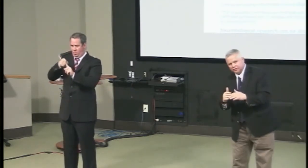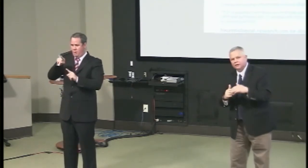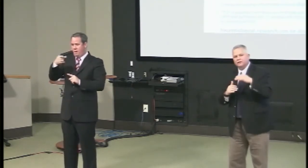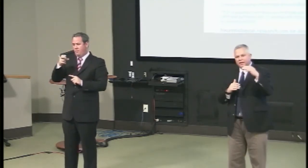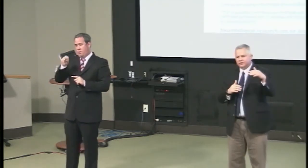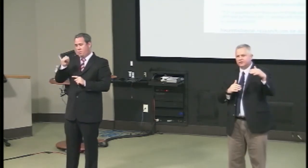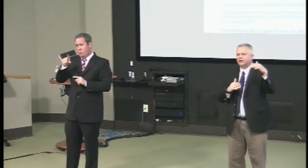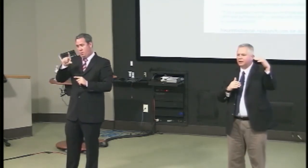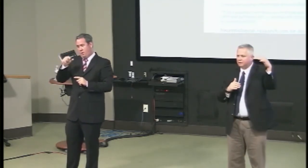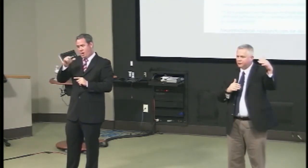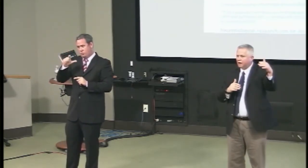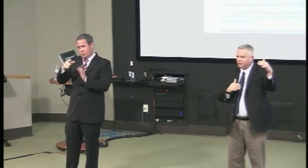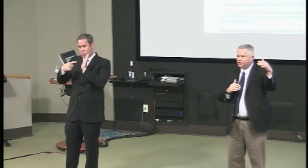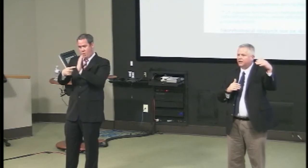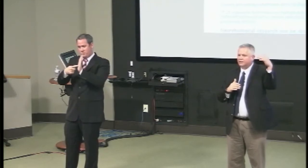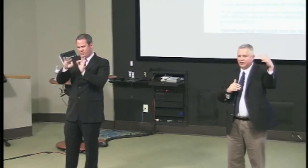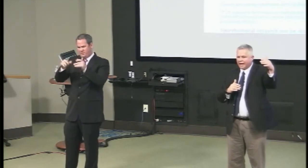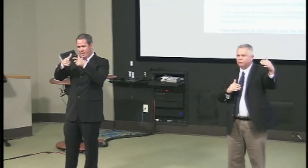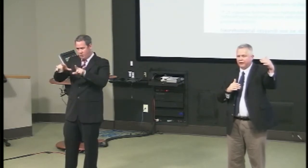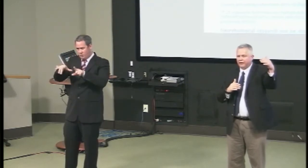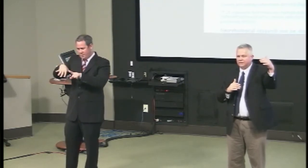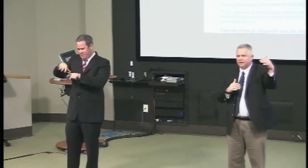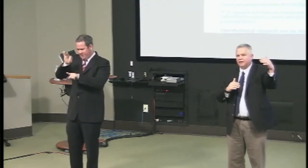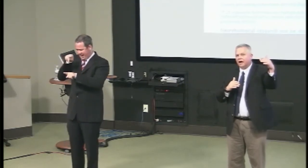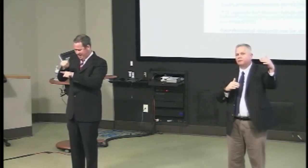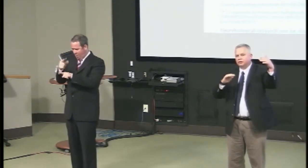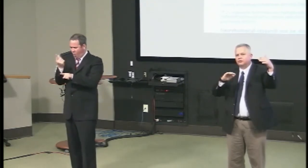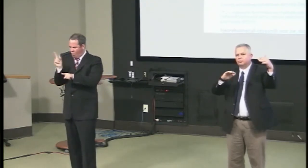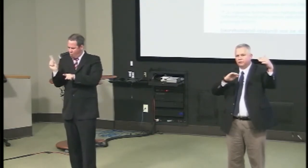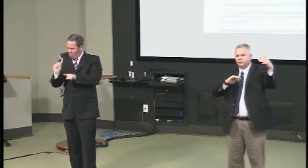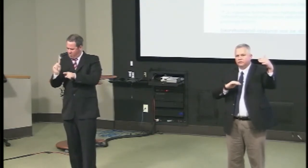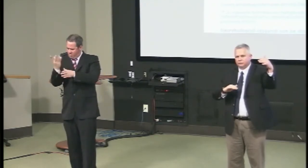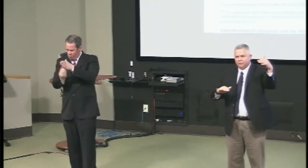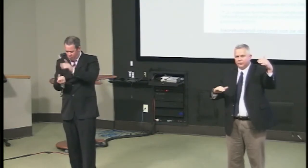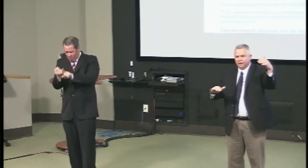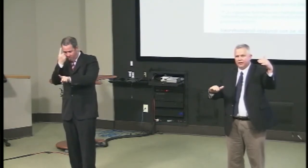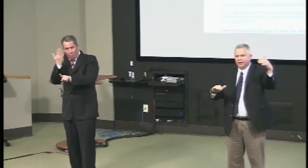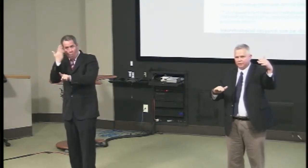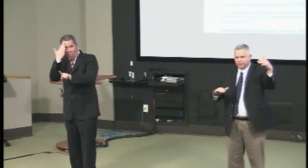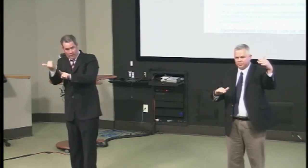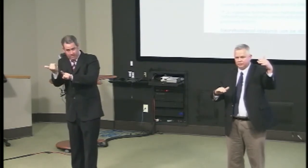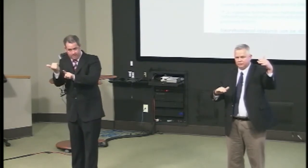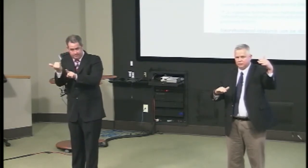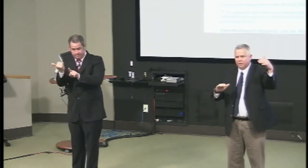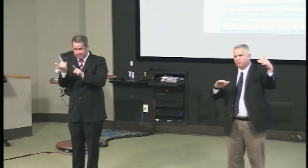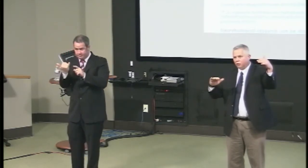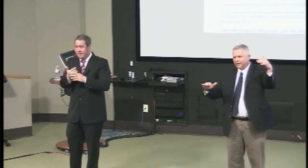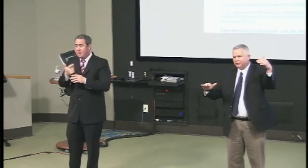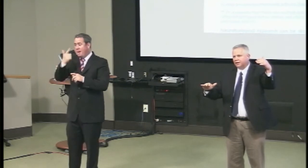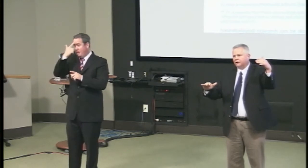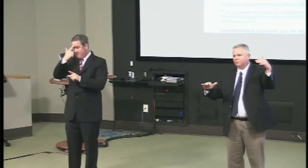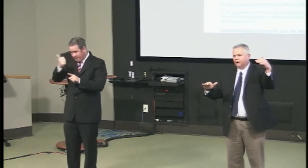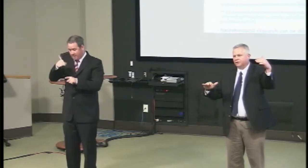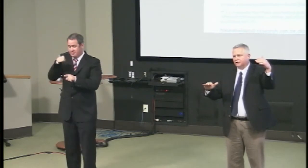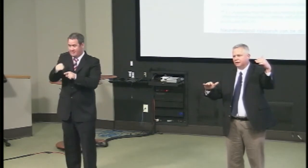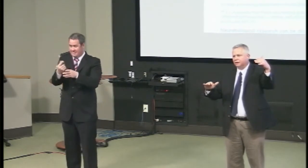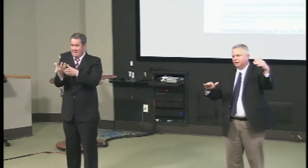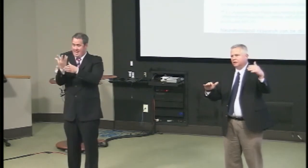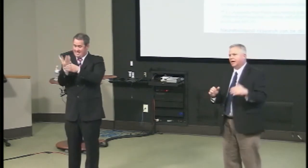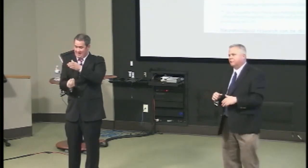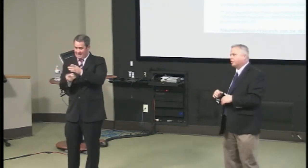is, the deficit in phonology is language-based and not reducible to something else, something more basic in